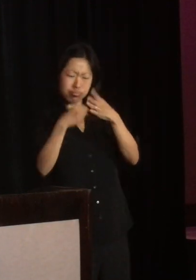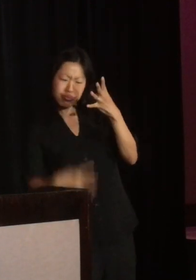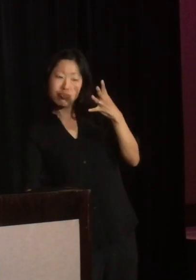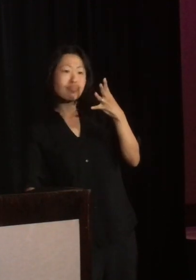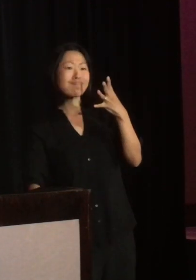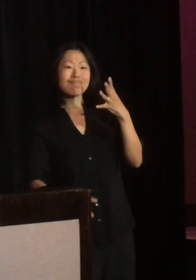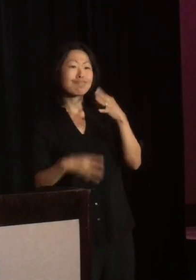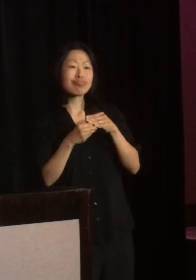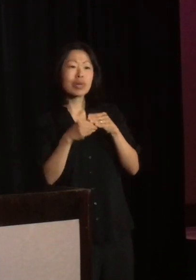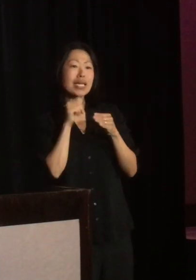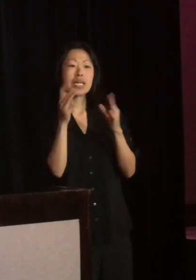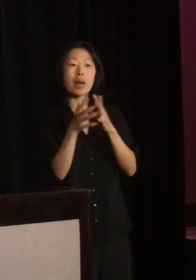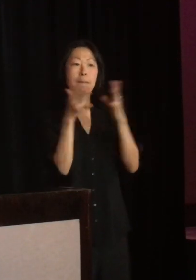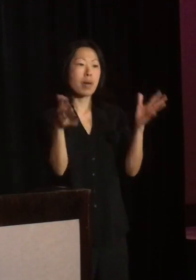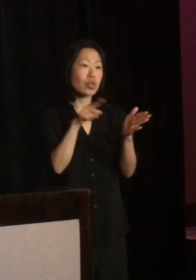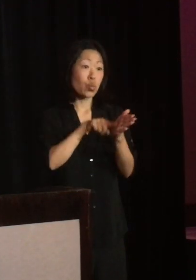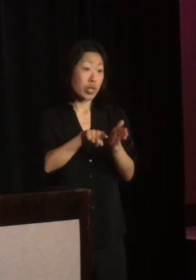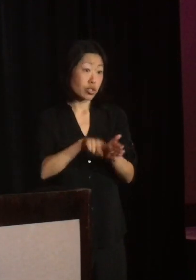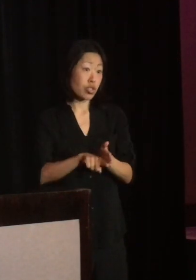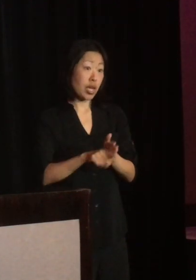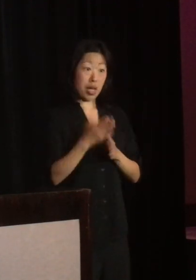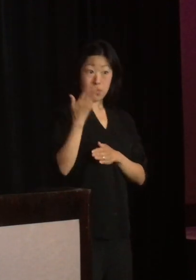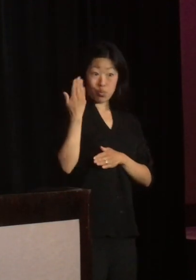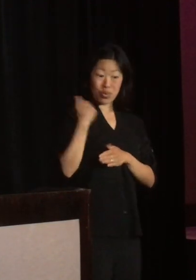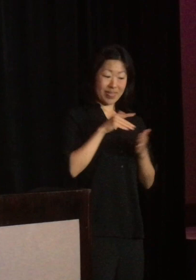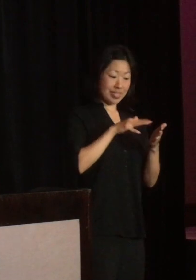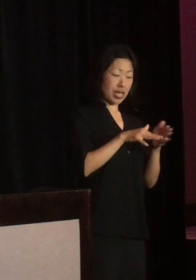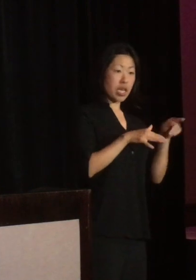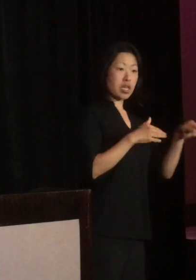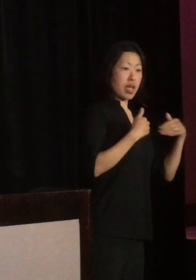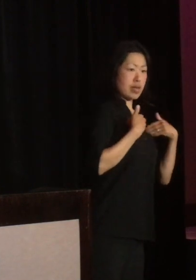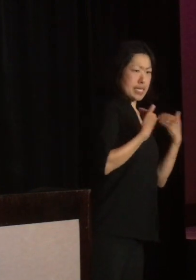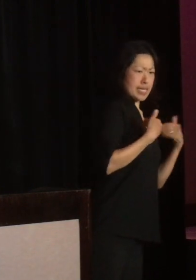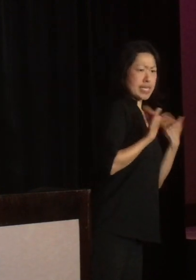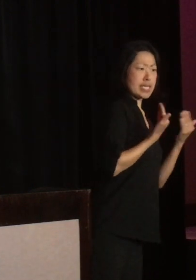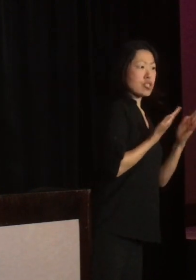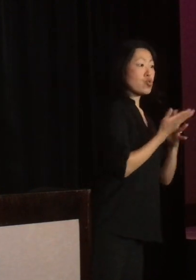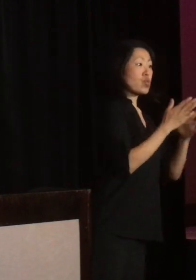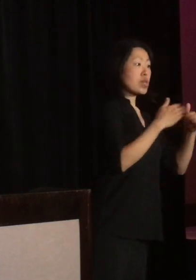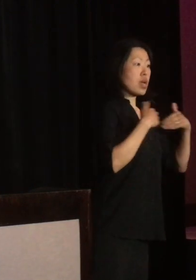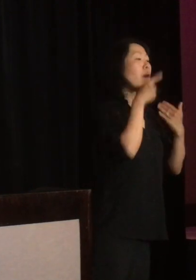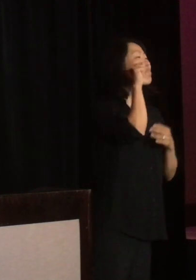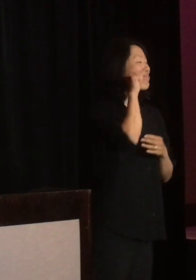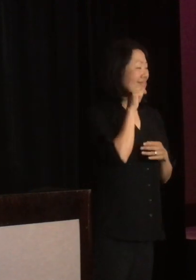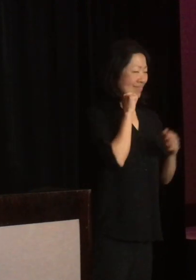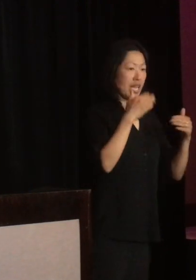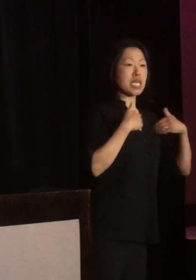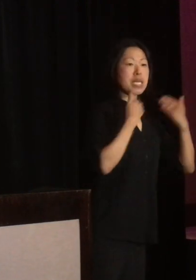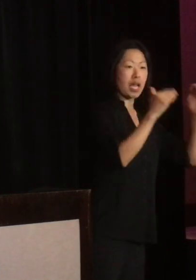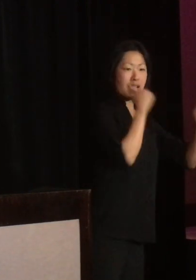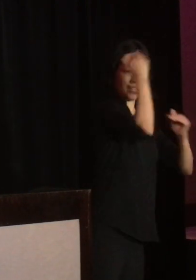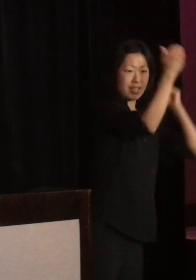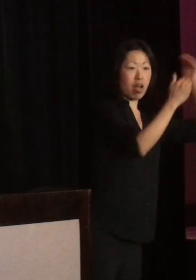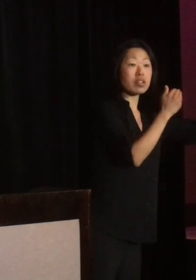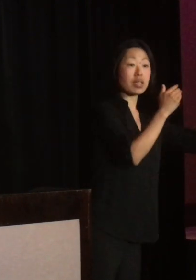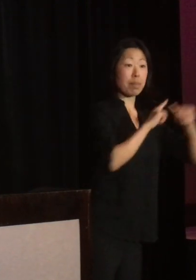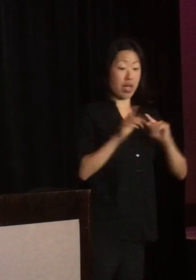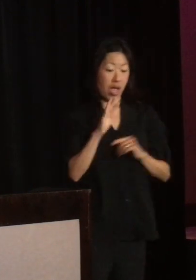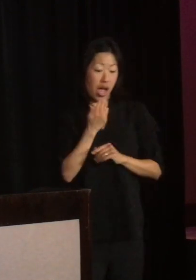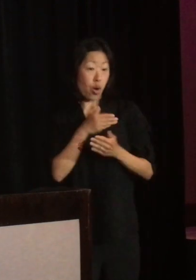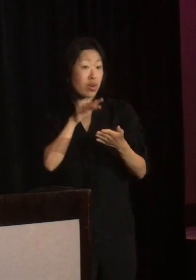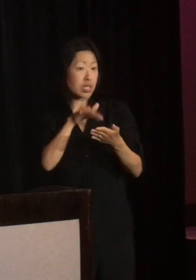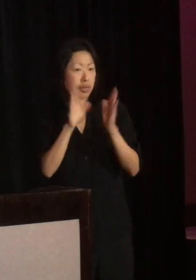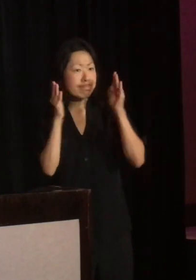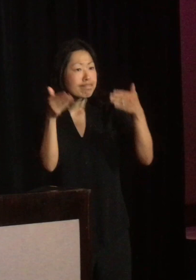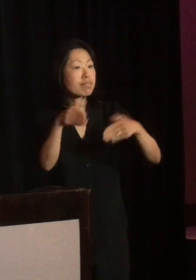2 studies I referred to before looked at adolescents, maybe into young adulthood. We also obviously want to raise awareness. We want